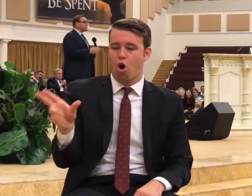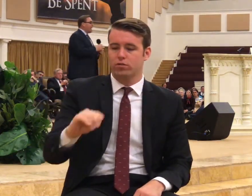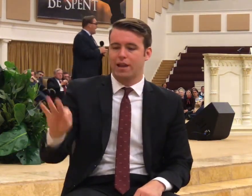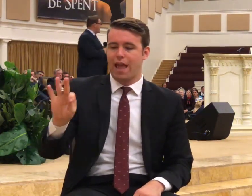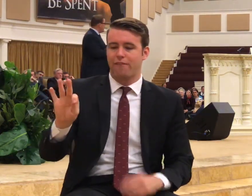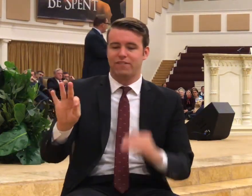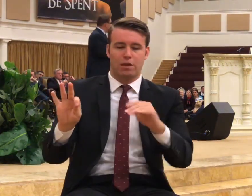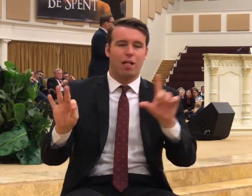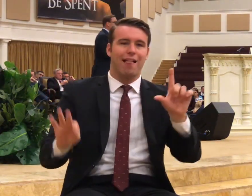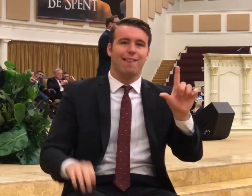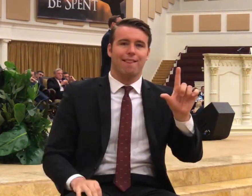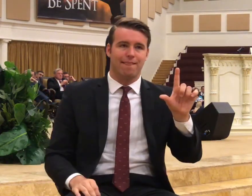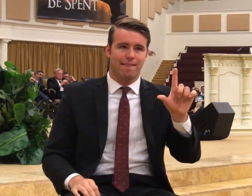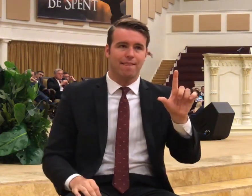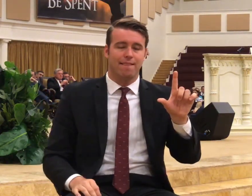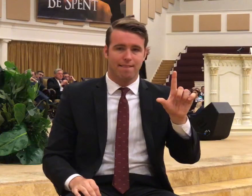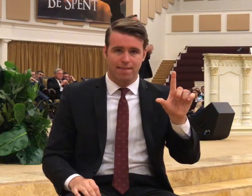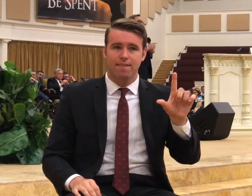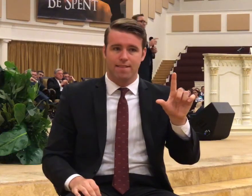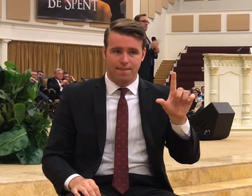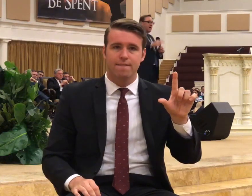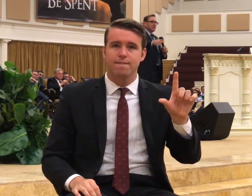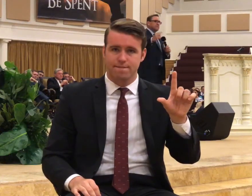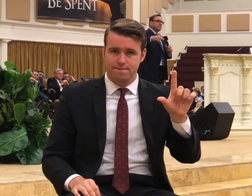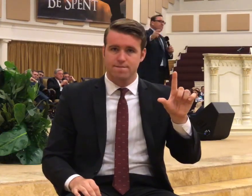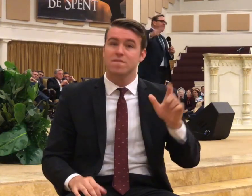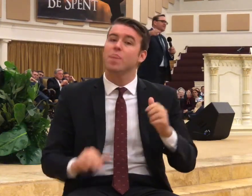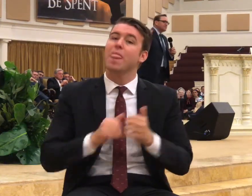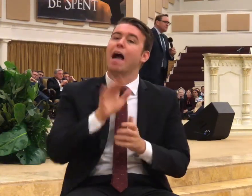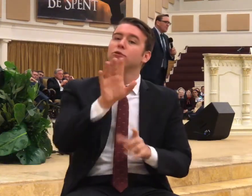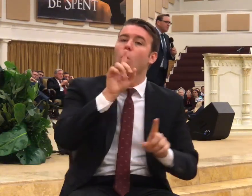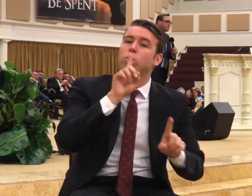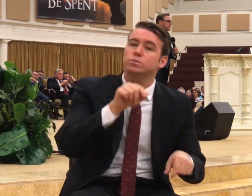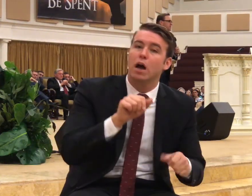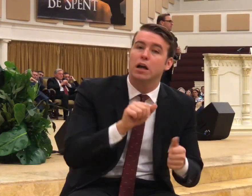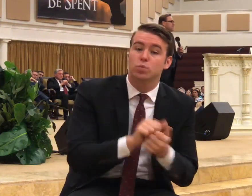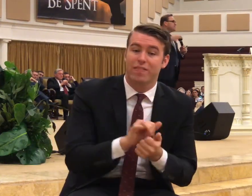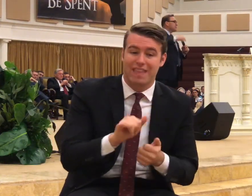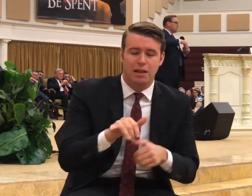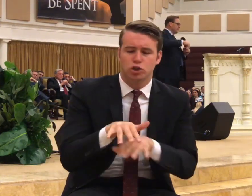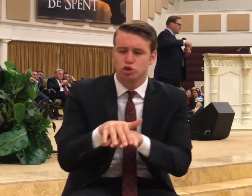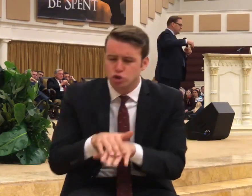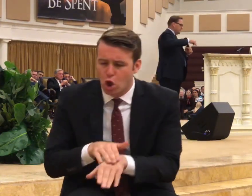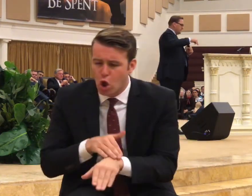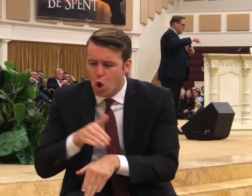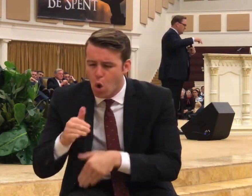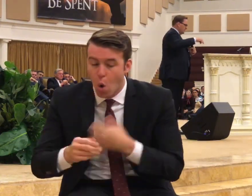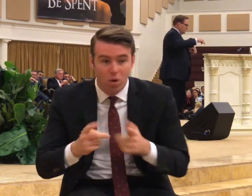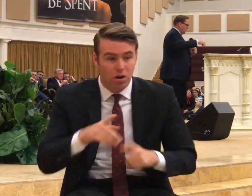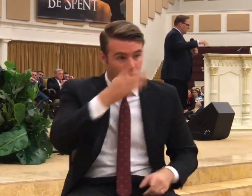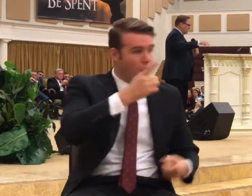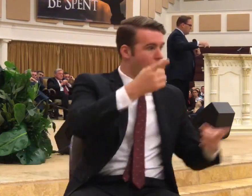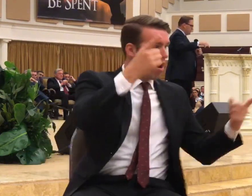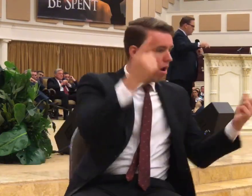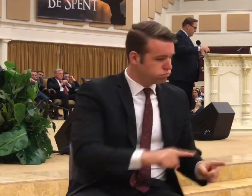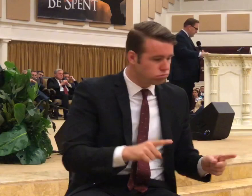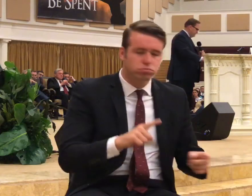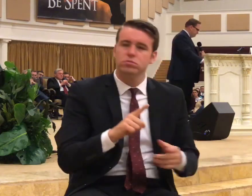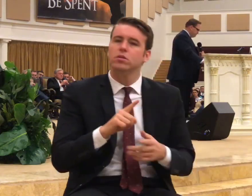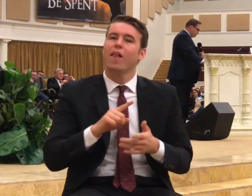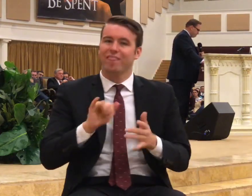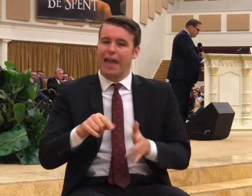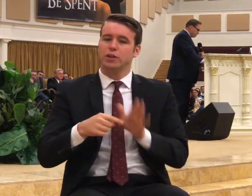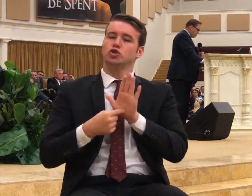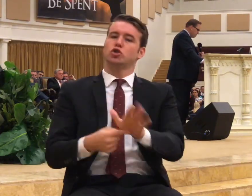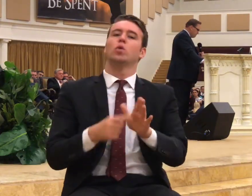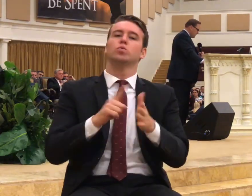How you respond to that sovereign moment or how you respond to the providential moments determines the leader you become.